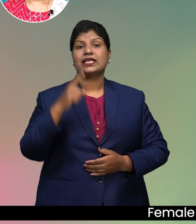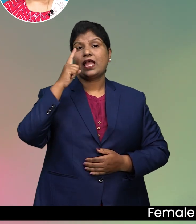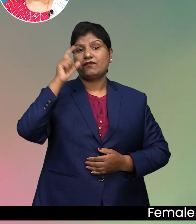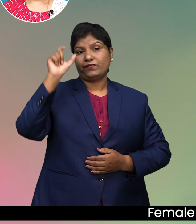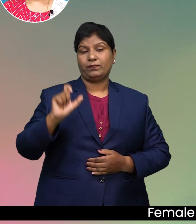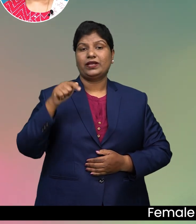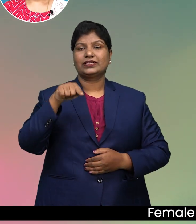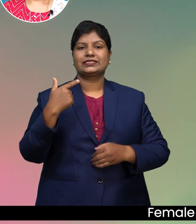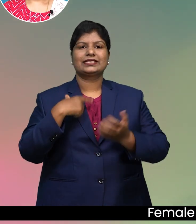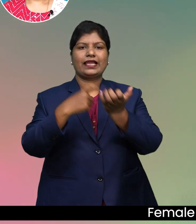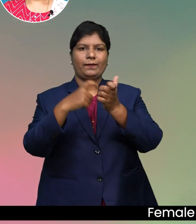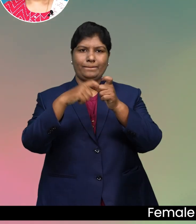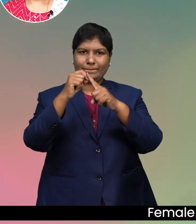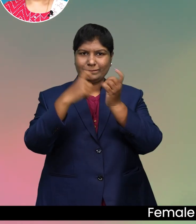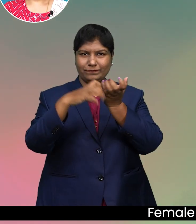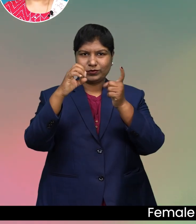Female reproductive system.